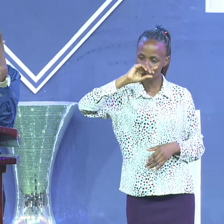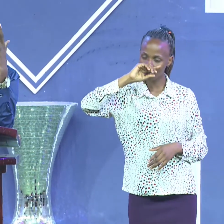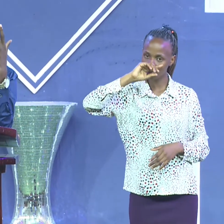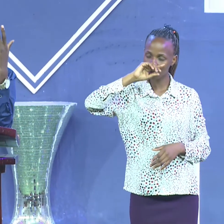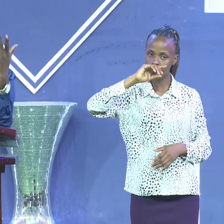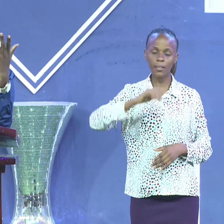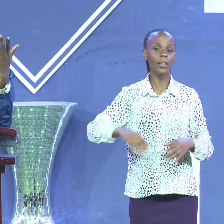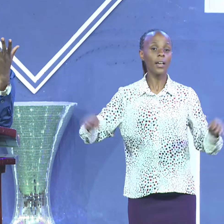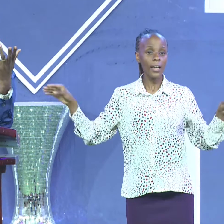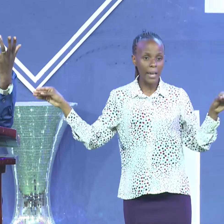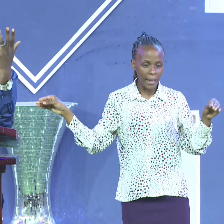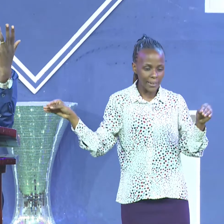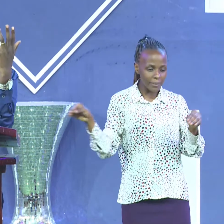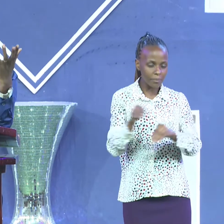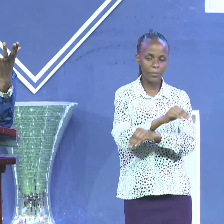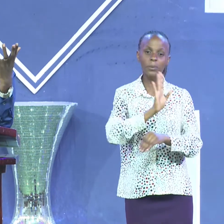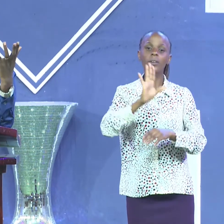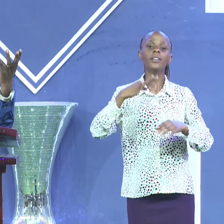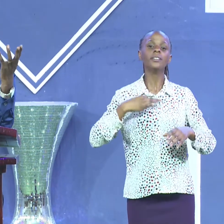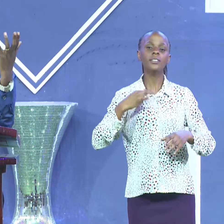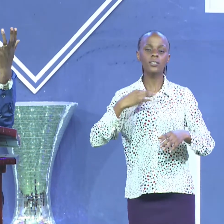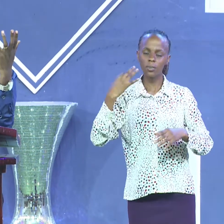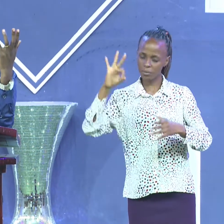Verse 29.